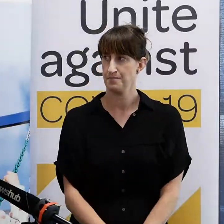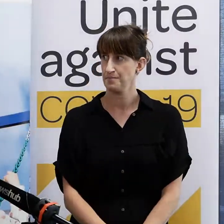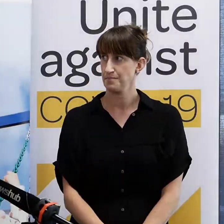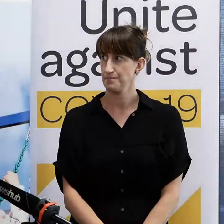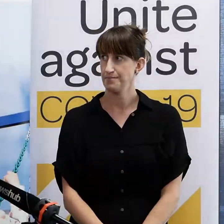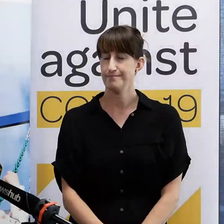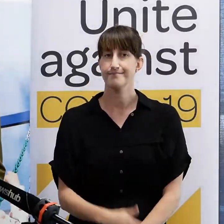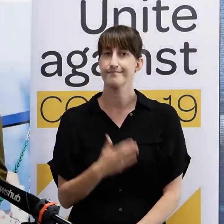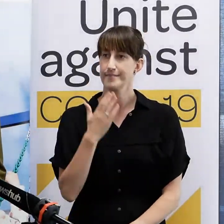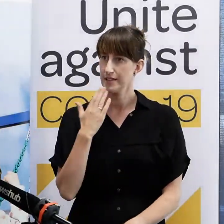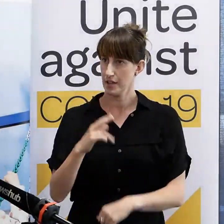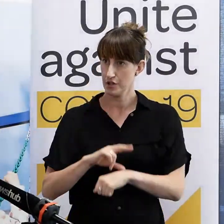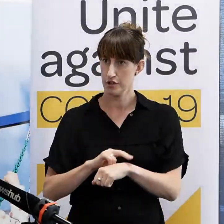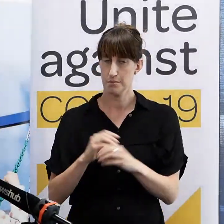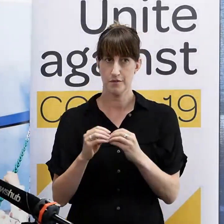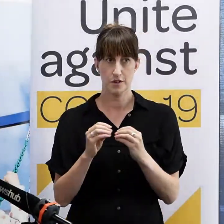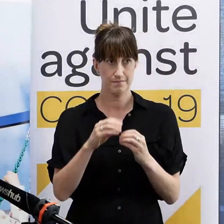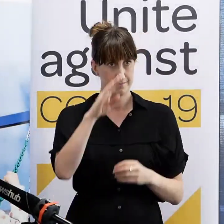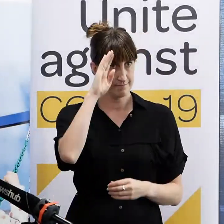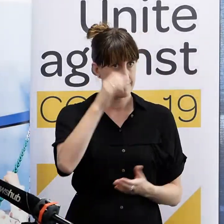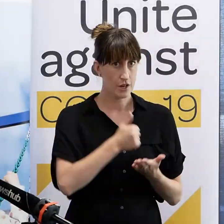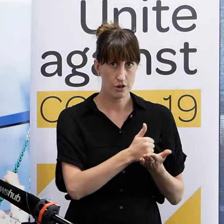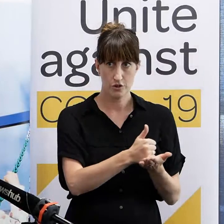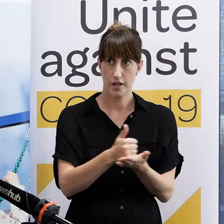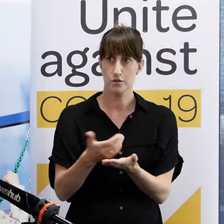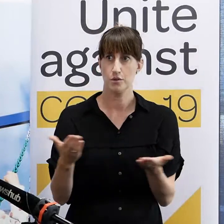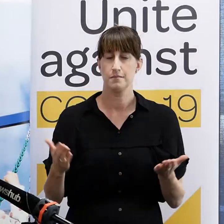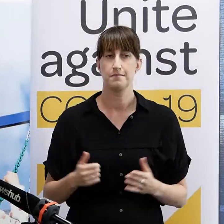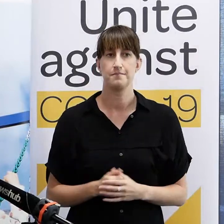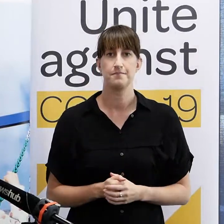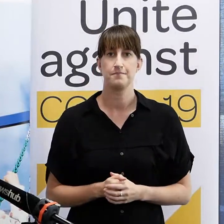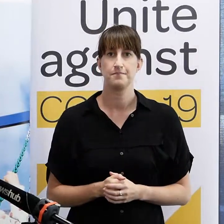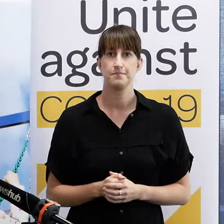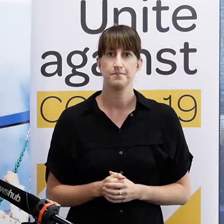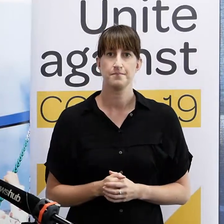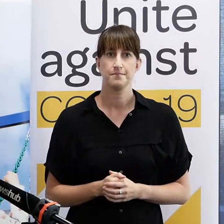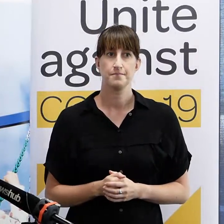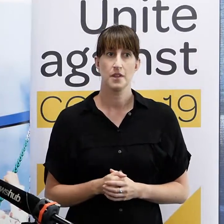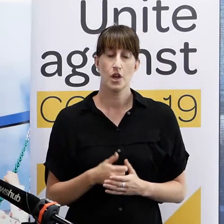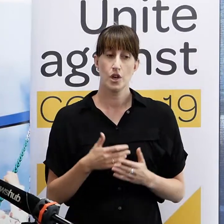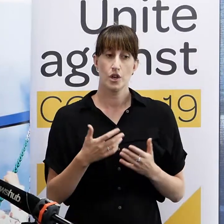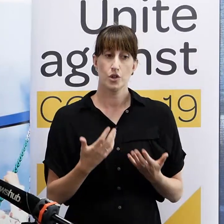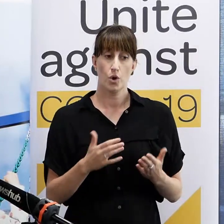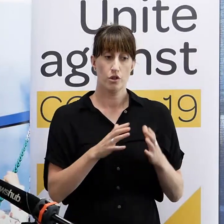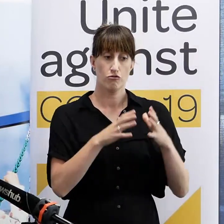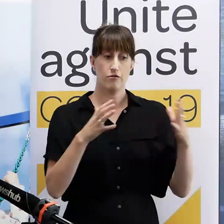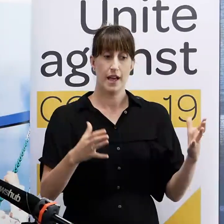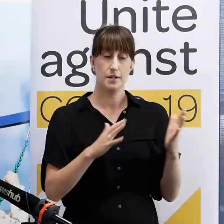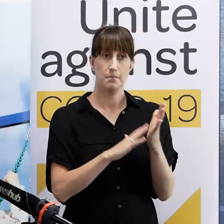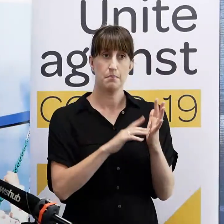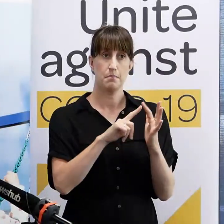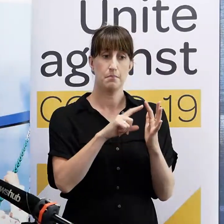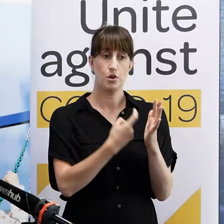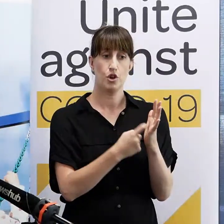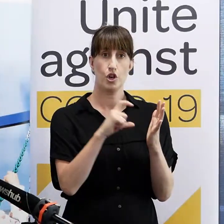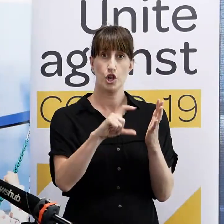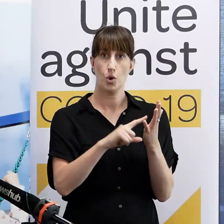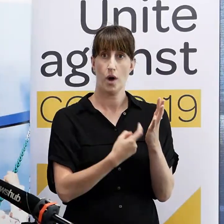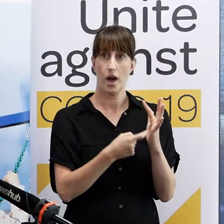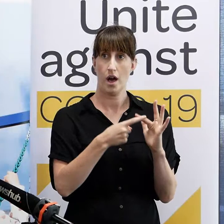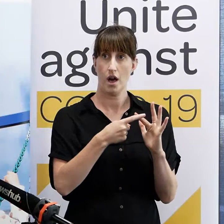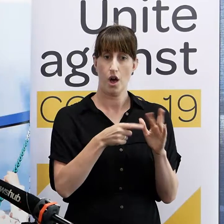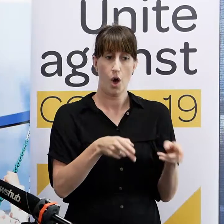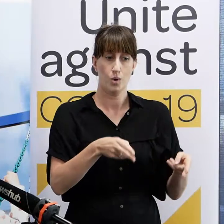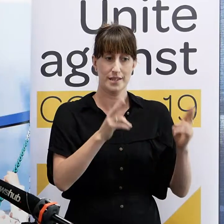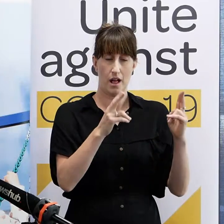Thank you, Dr. Bloomfield. Tēnā koutou katoa. As a result of the recent situation in the Grand Mercure Managed Isolation Facility in